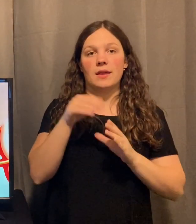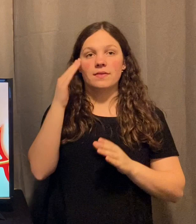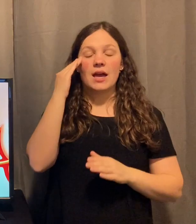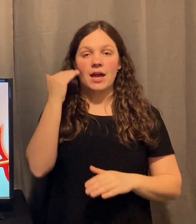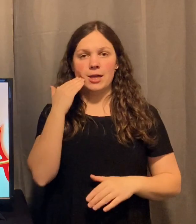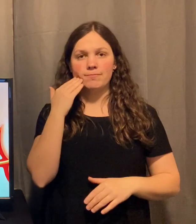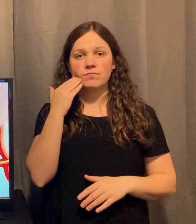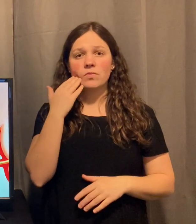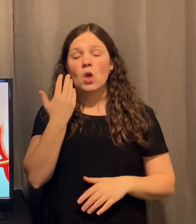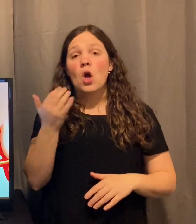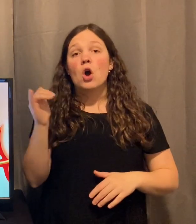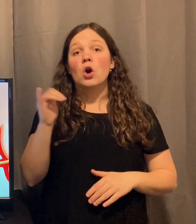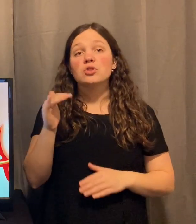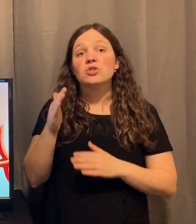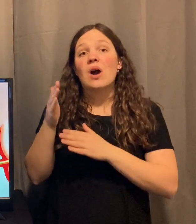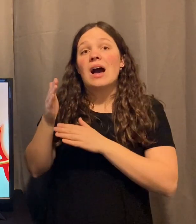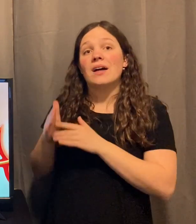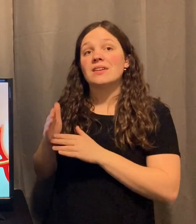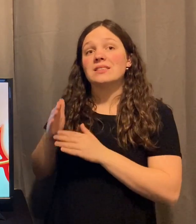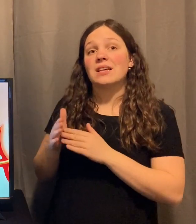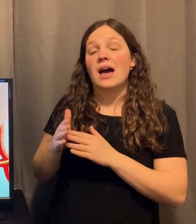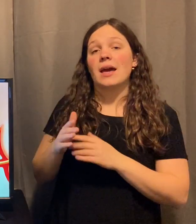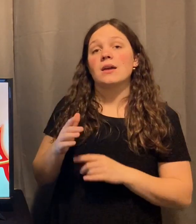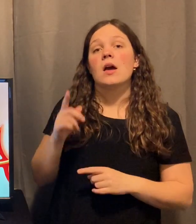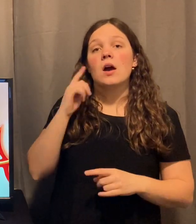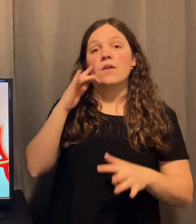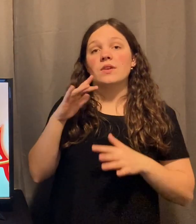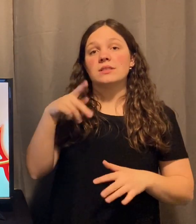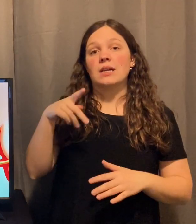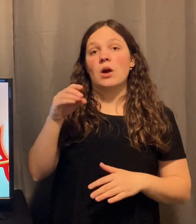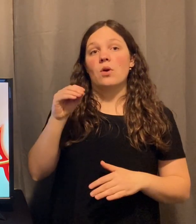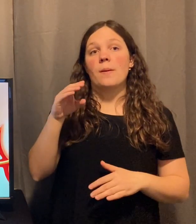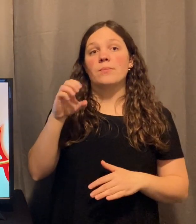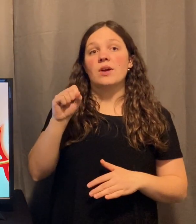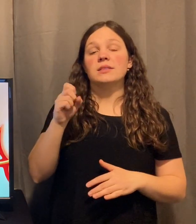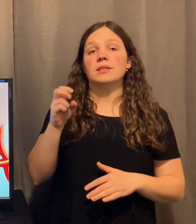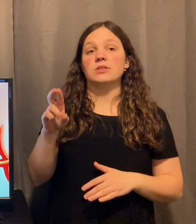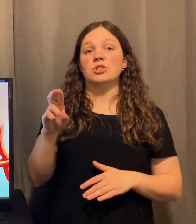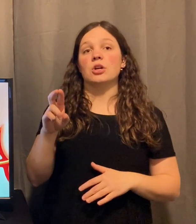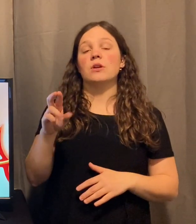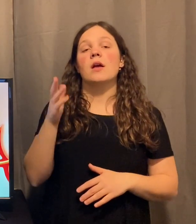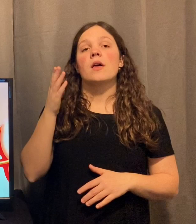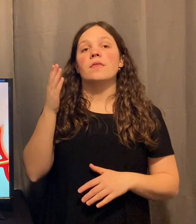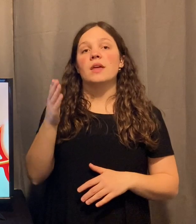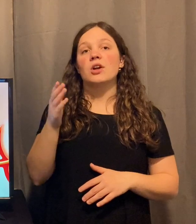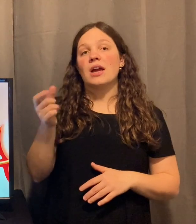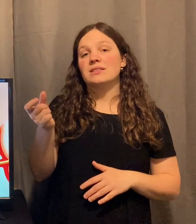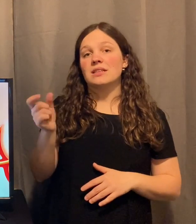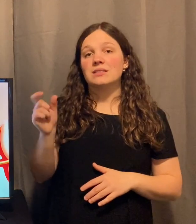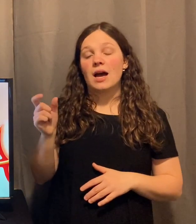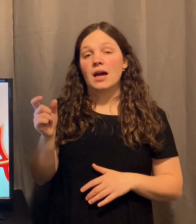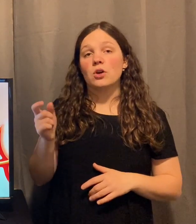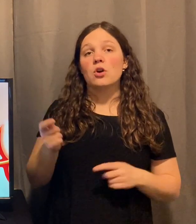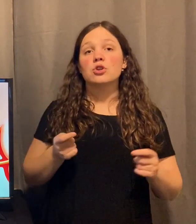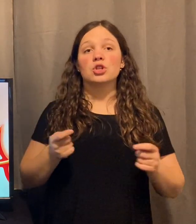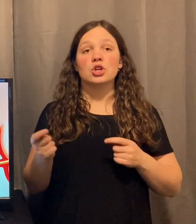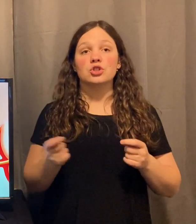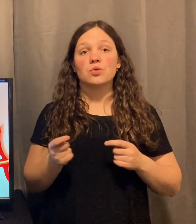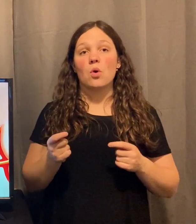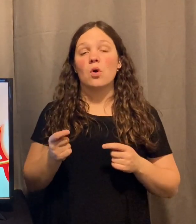the head. Also on the side of the sound processor, there is a dial to control